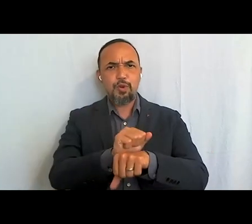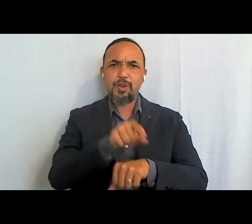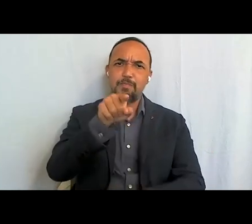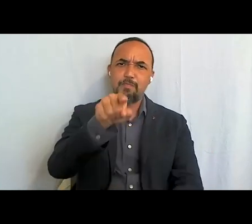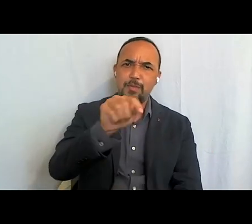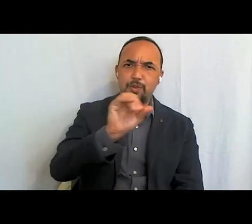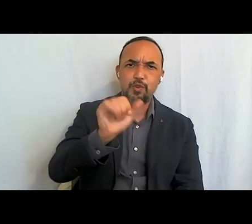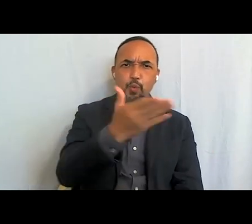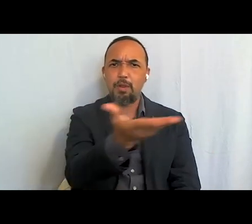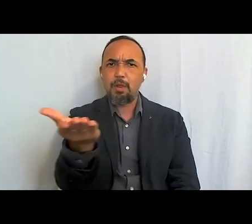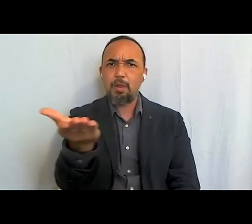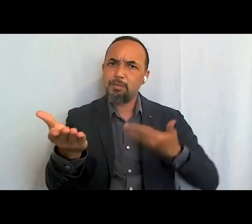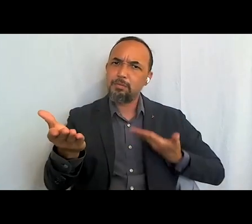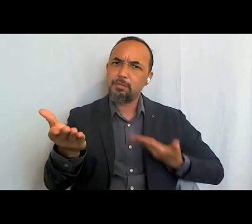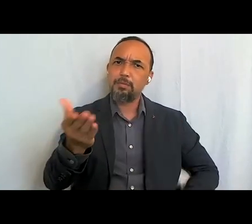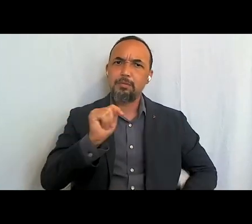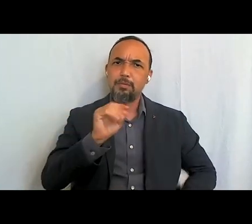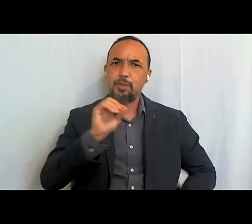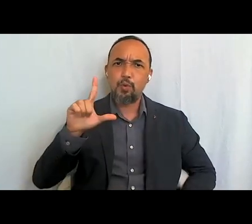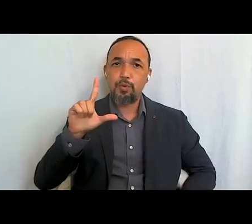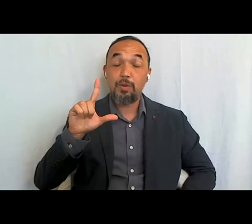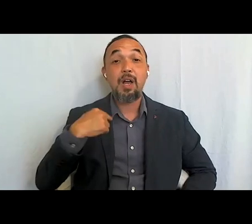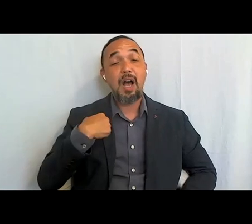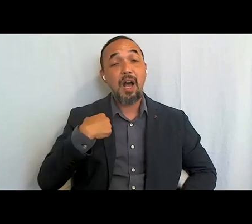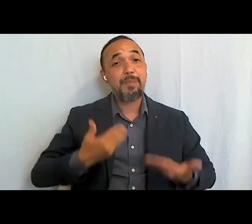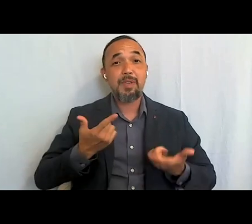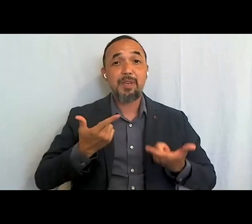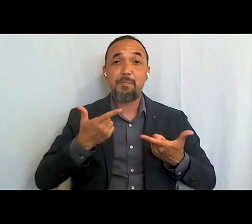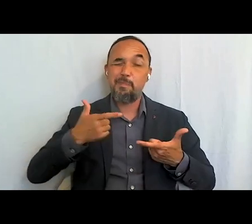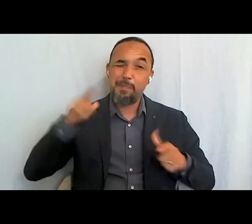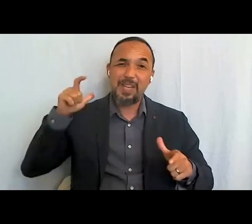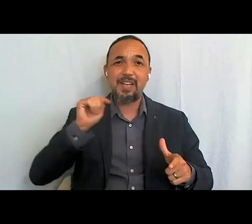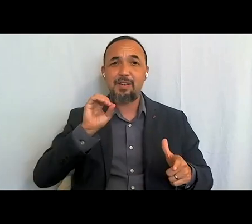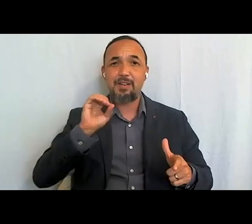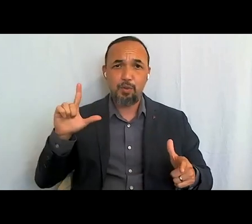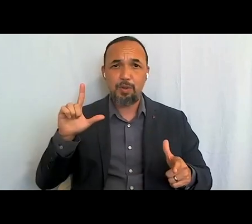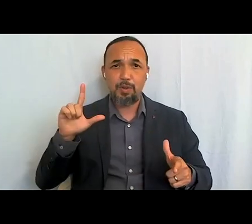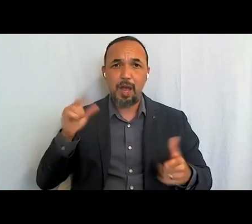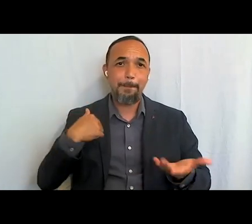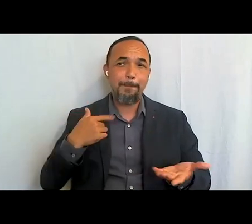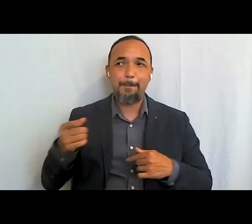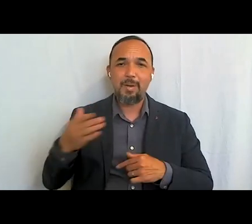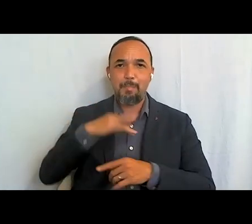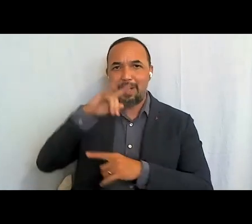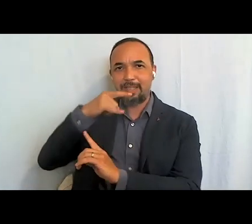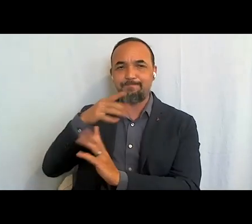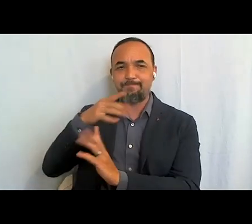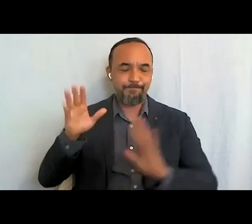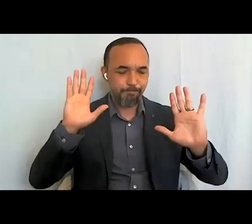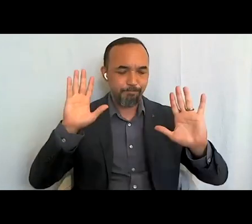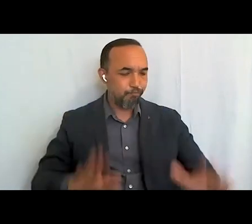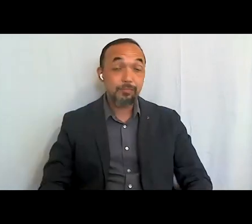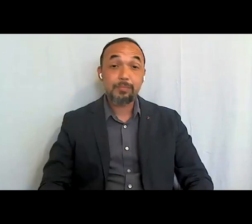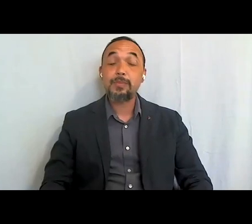et cetera. I'm probably a big tool for some, for my kid. I mean, I'm a tool. So we covered the